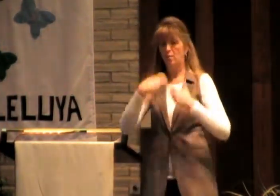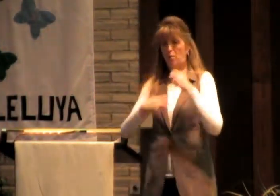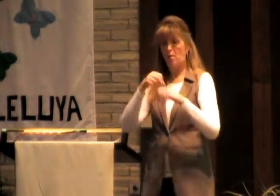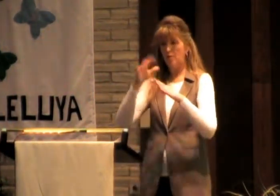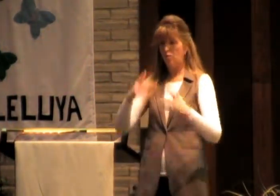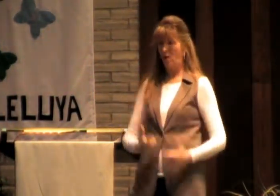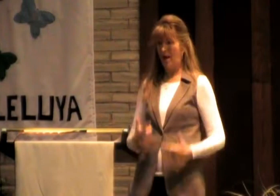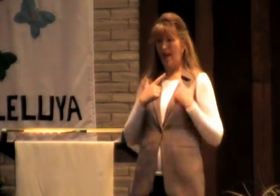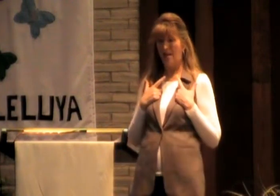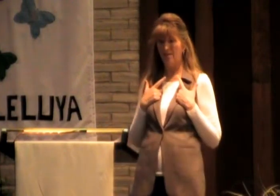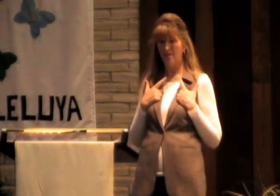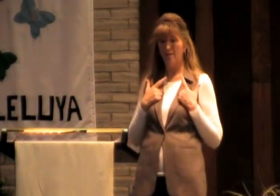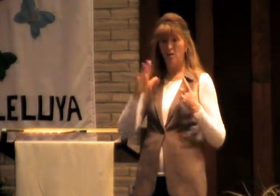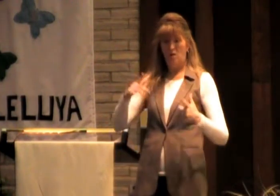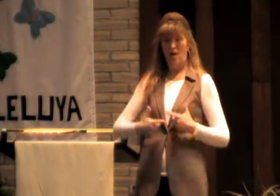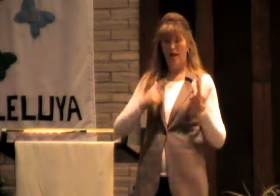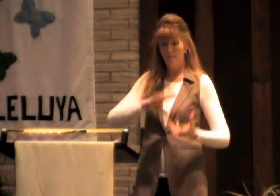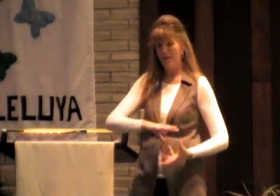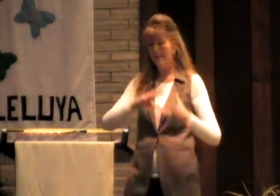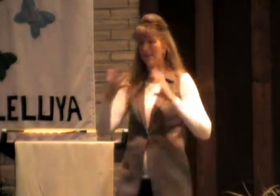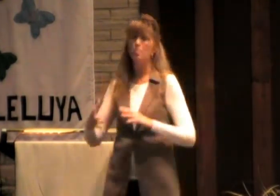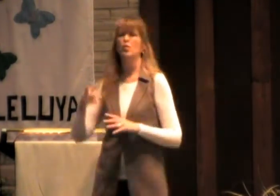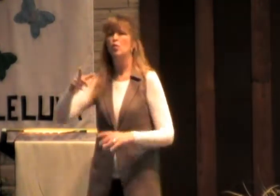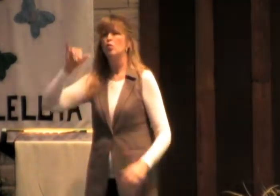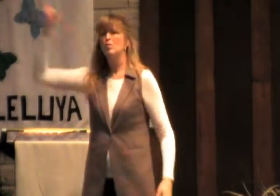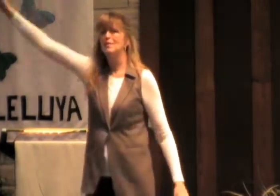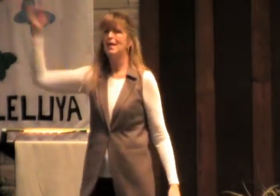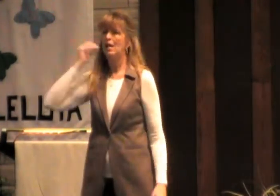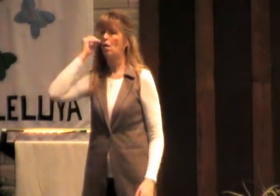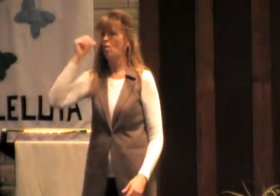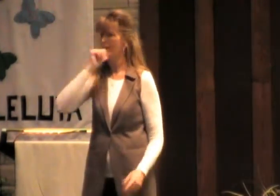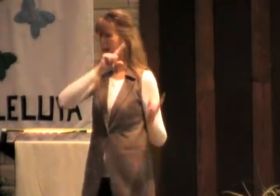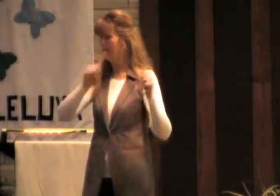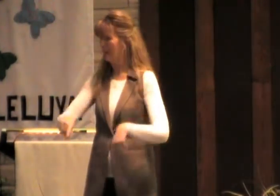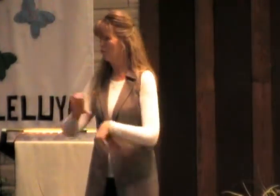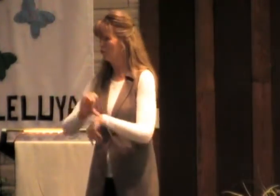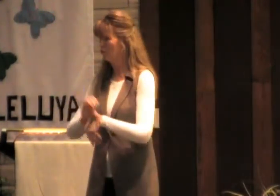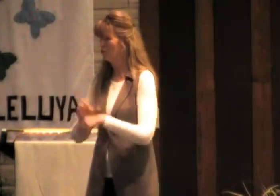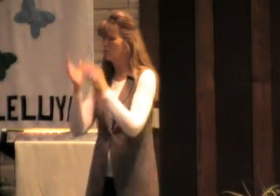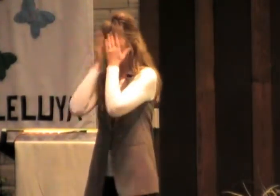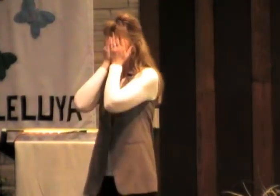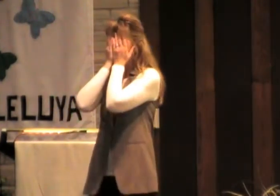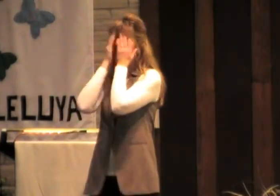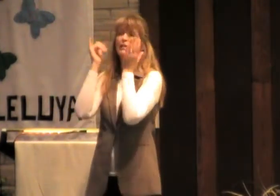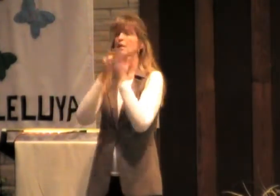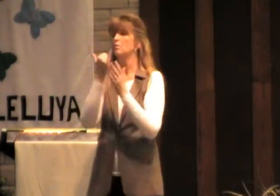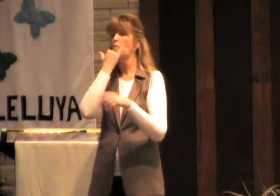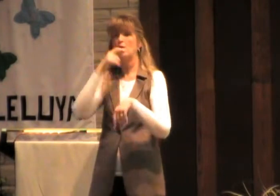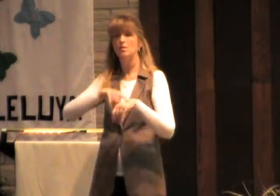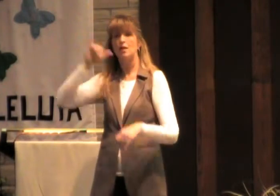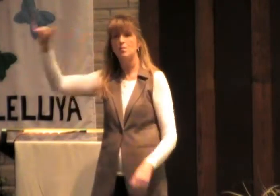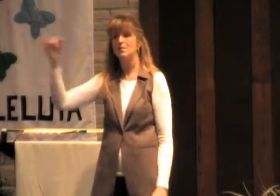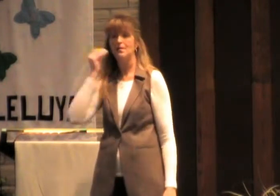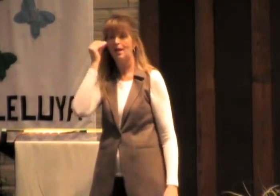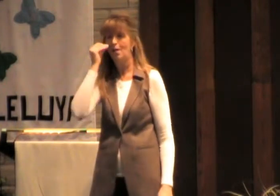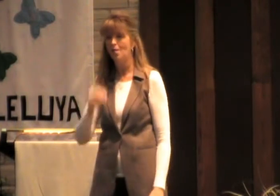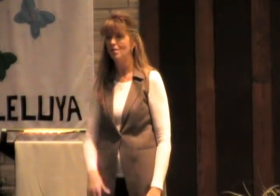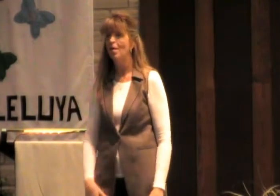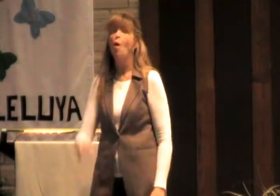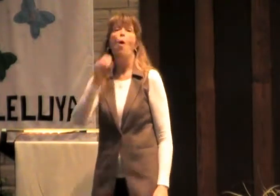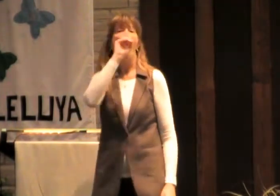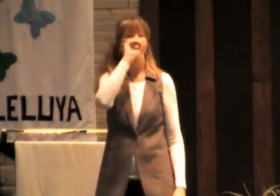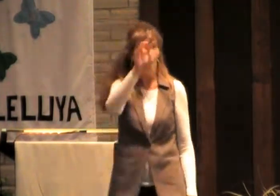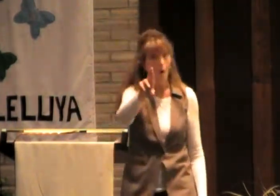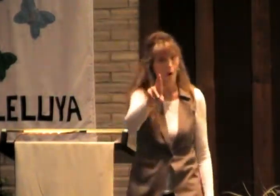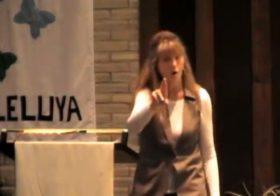feel about that. If you have problems in your life becomes a mess. People tend to stay at home instead of coming to church. That